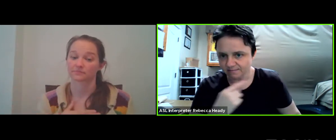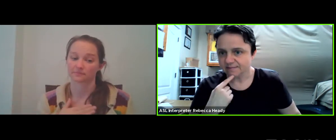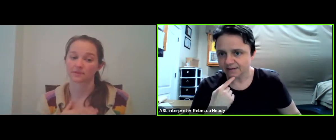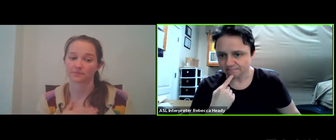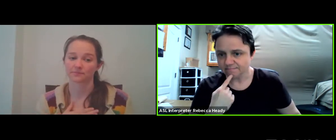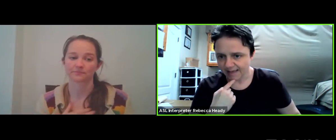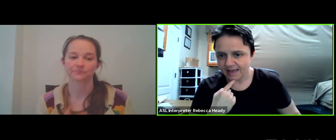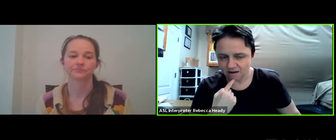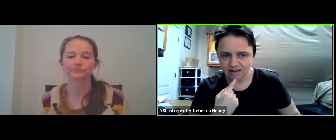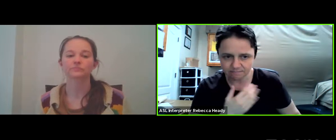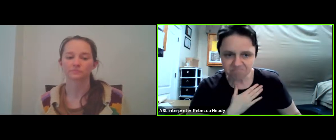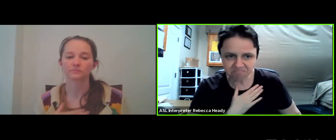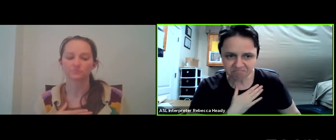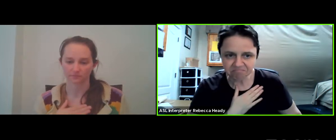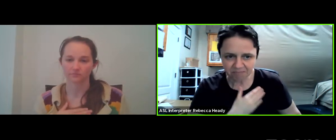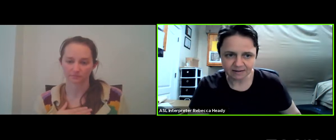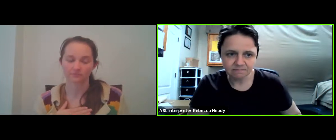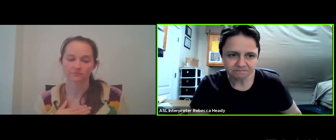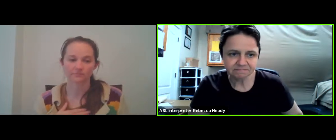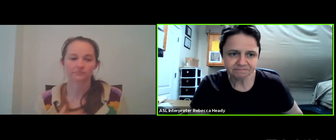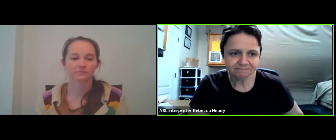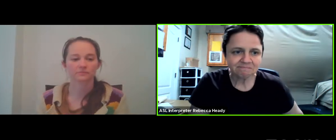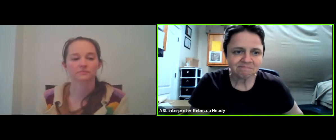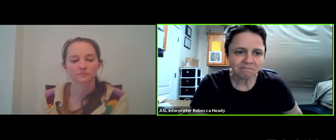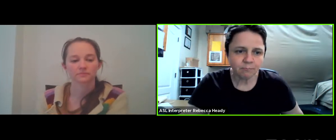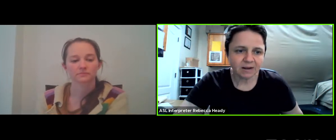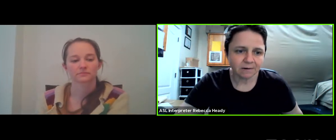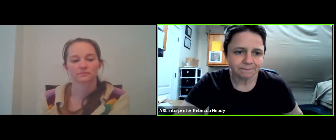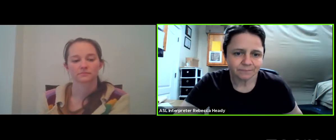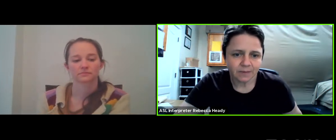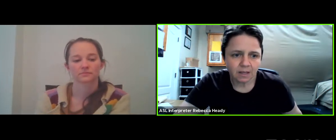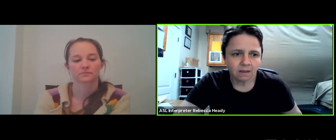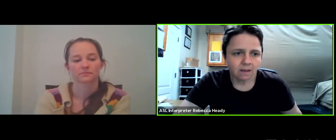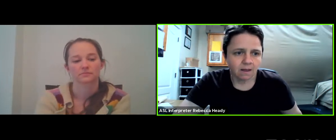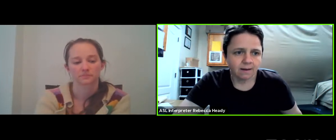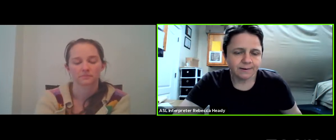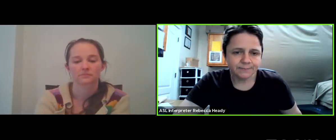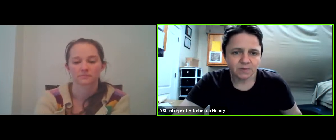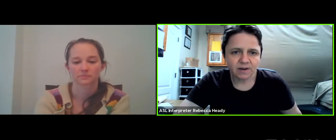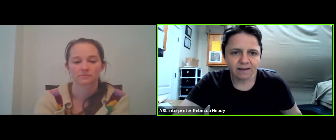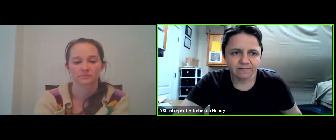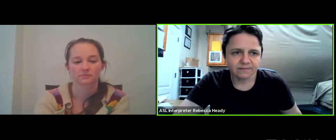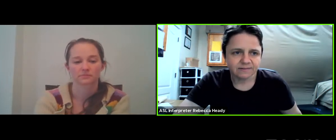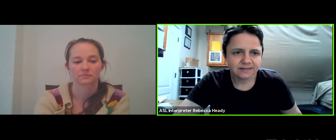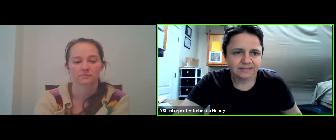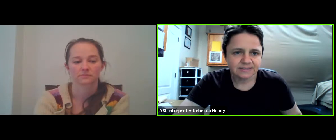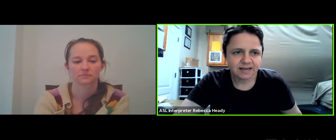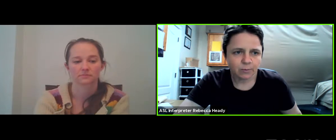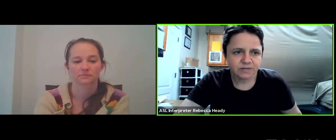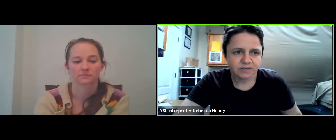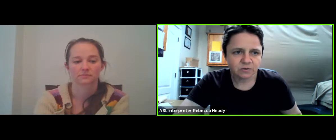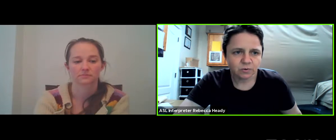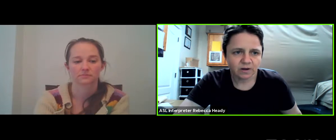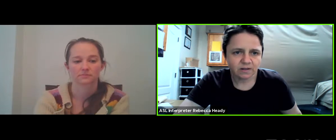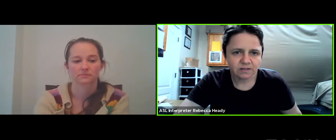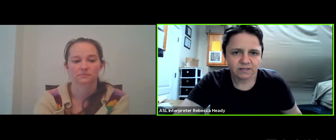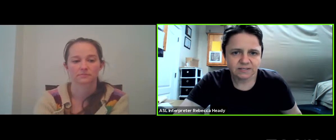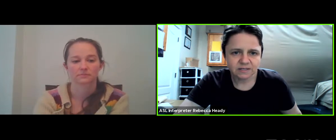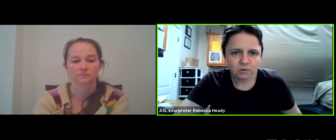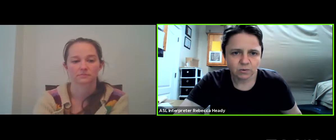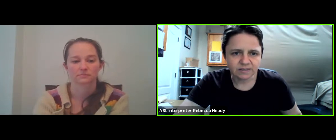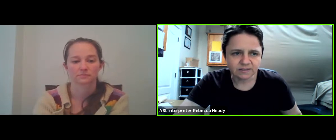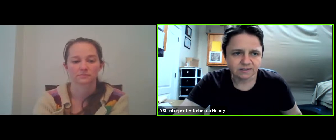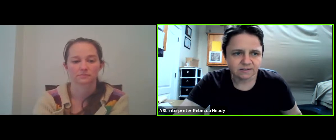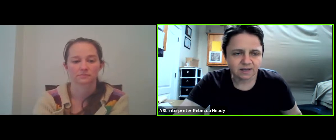it's mine, right? Head nod, mine, my car. Okay, let's see how we do